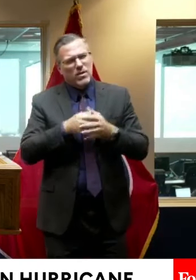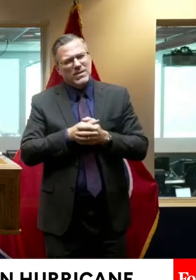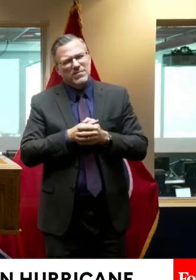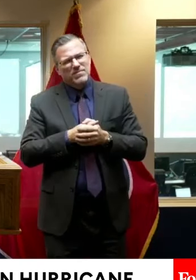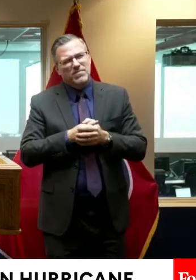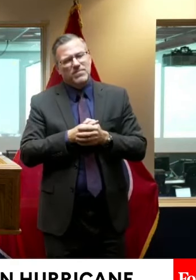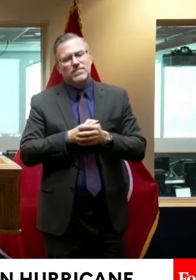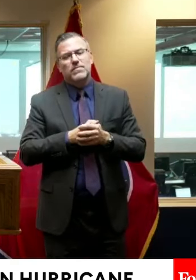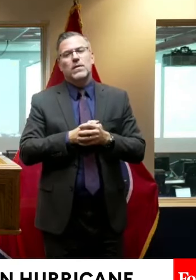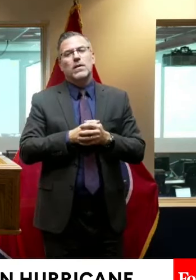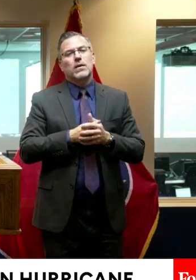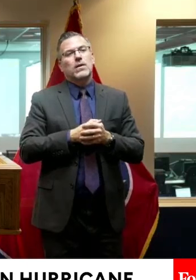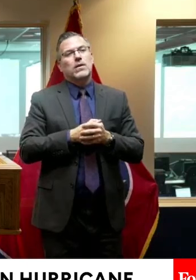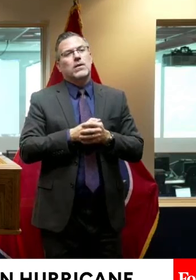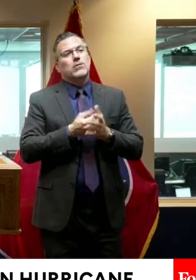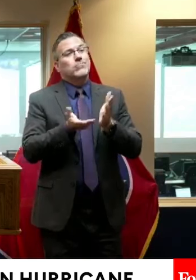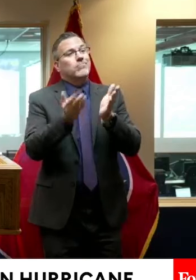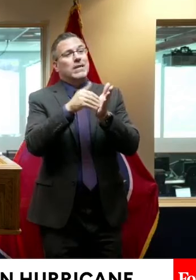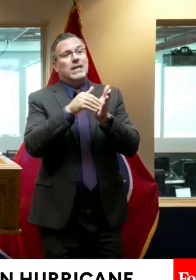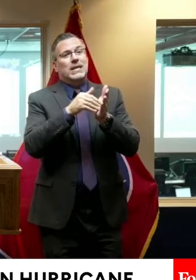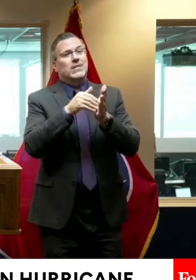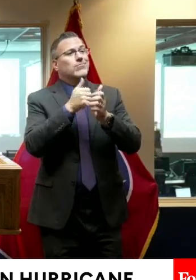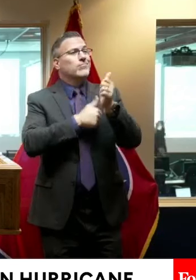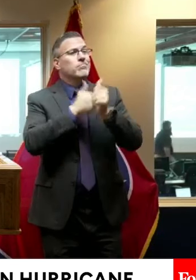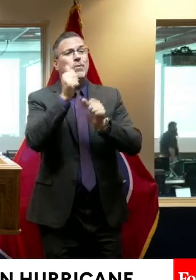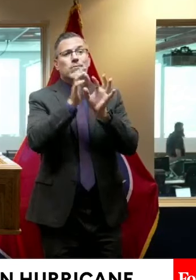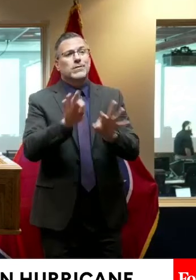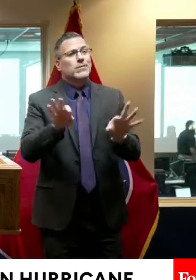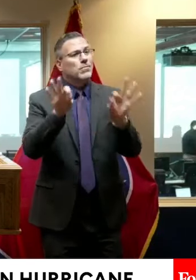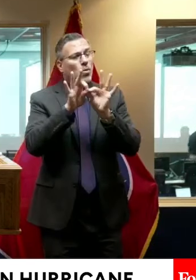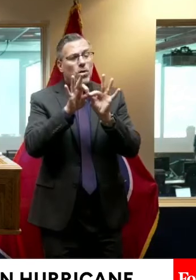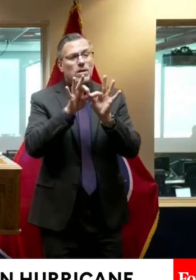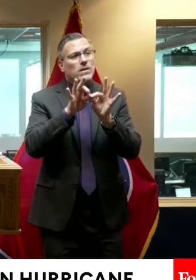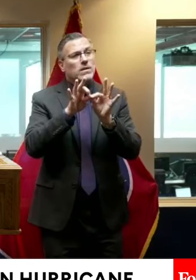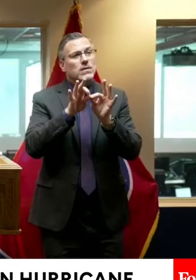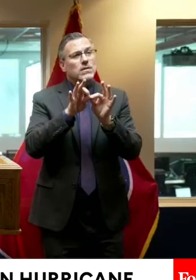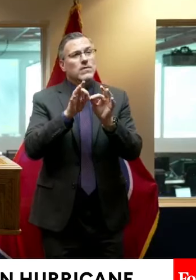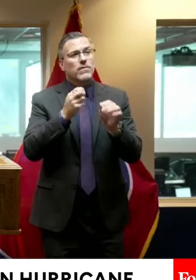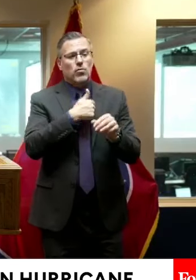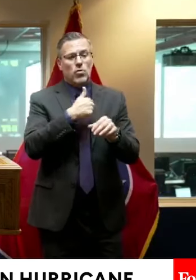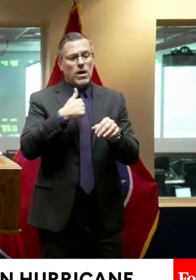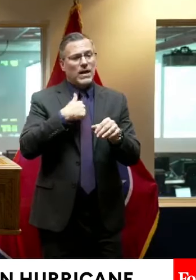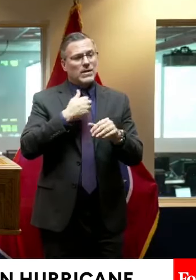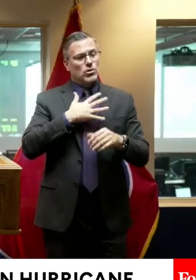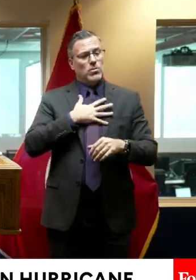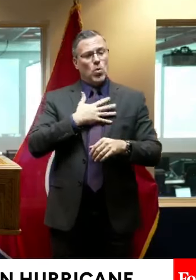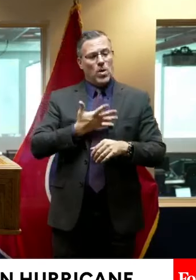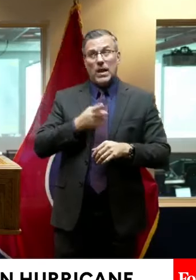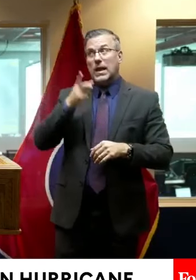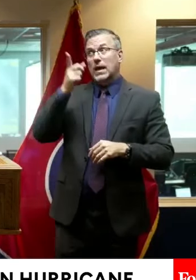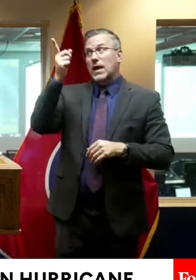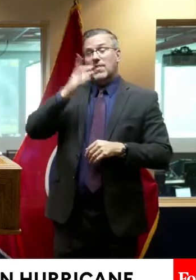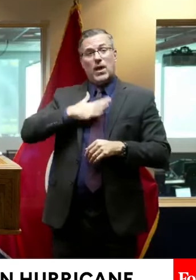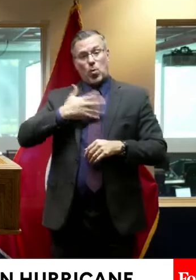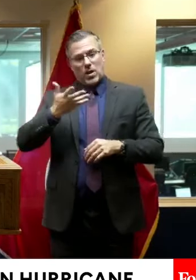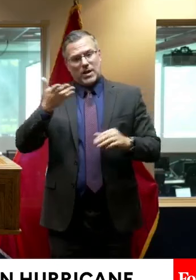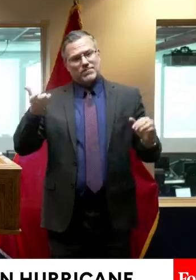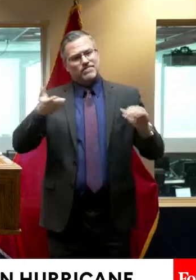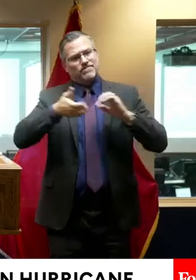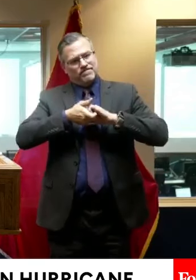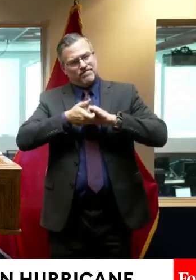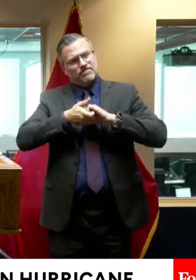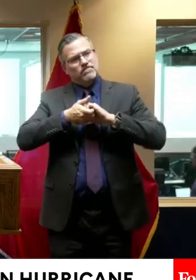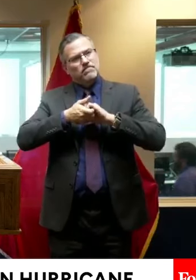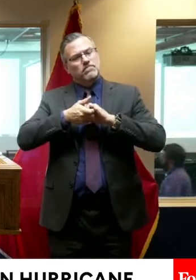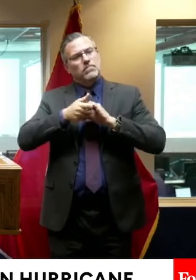again, I think what's most important is that collaboration. And we've worked really hard to collaborate with FEMA to make